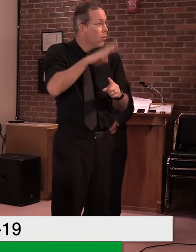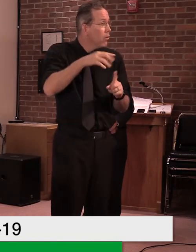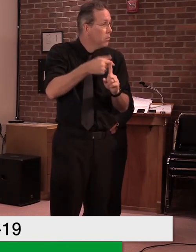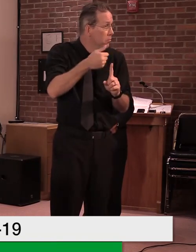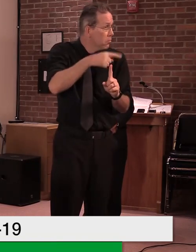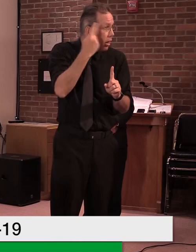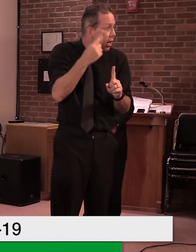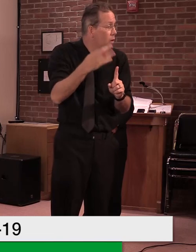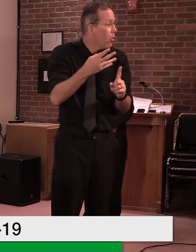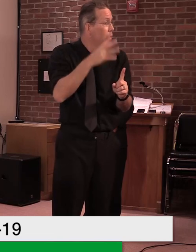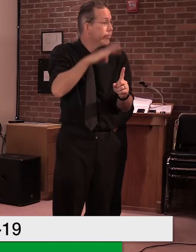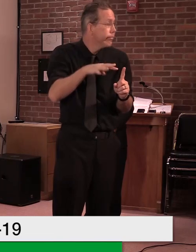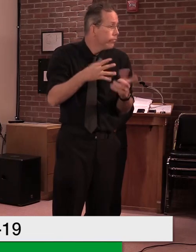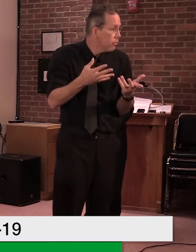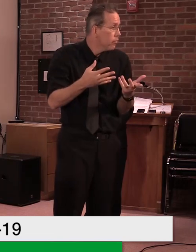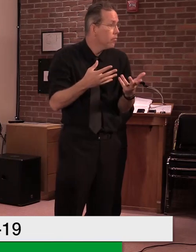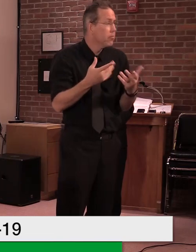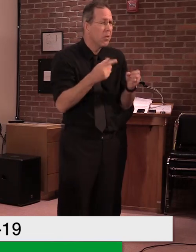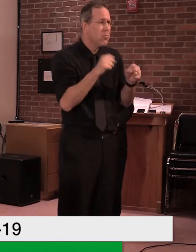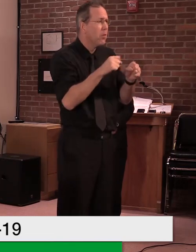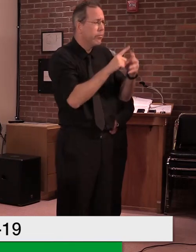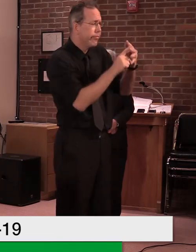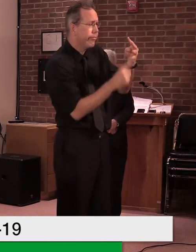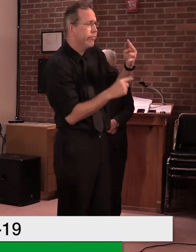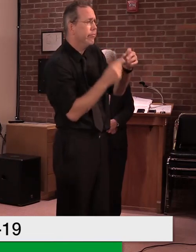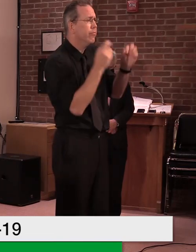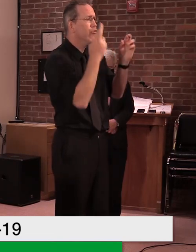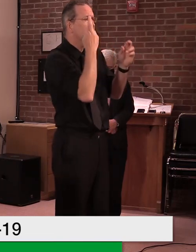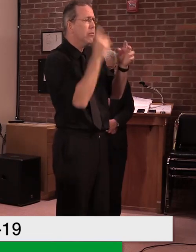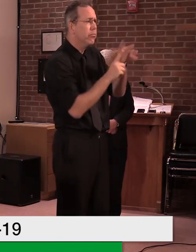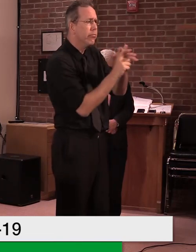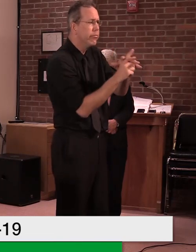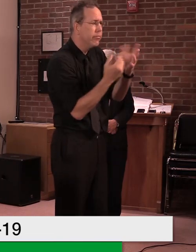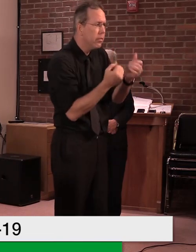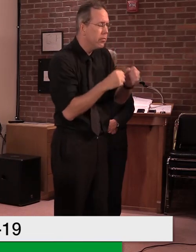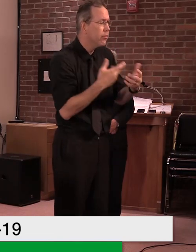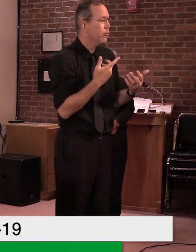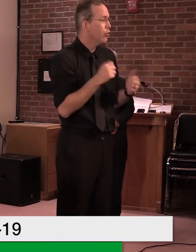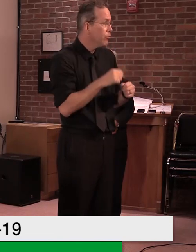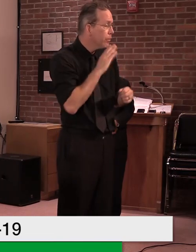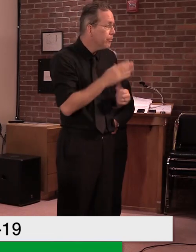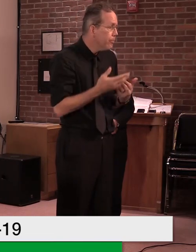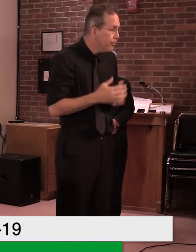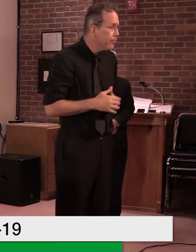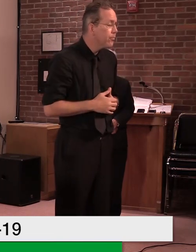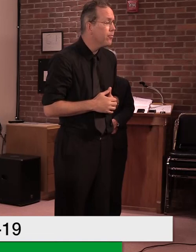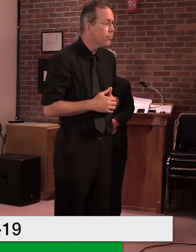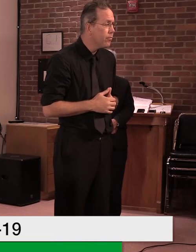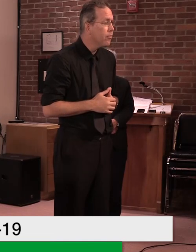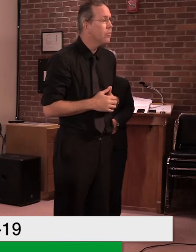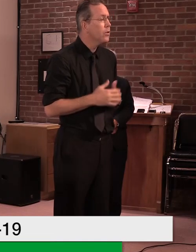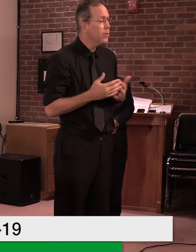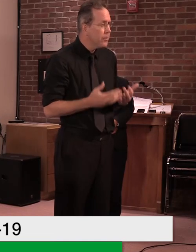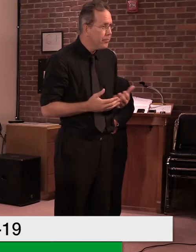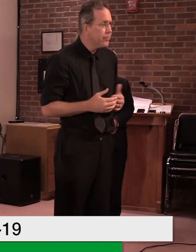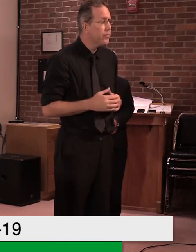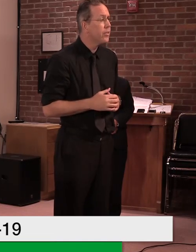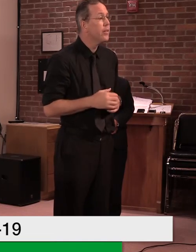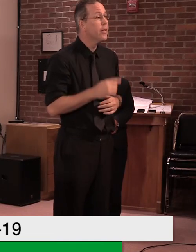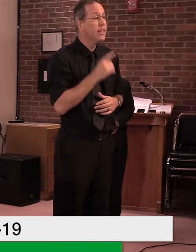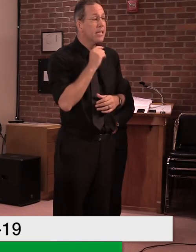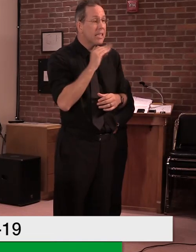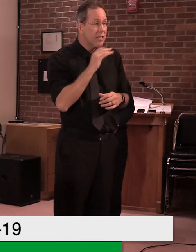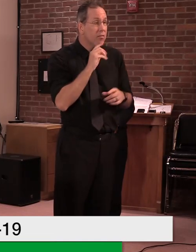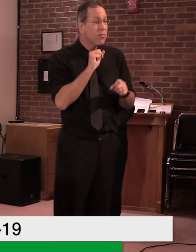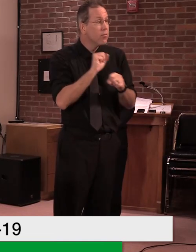is apparent throughout our country, but here in Vermont as well. And if so, we have to take responsibility